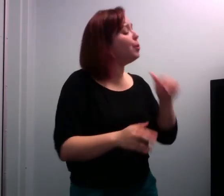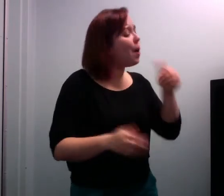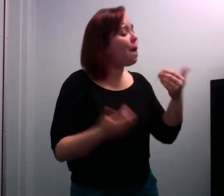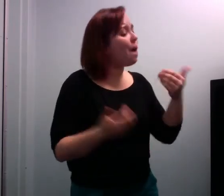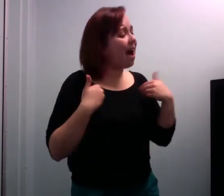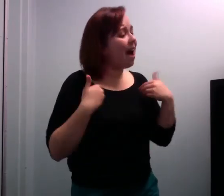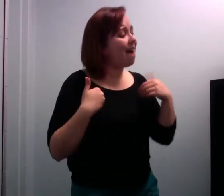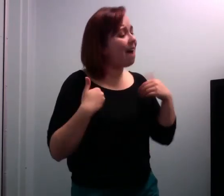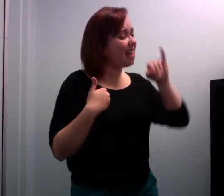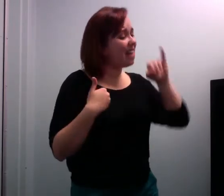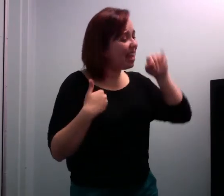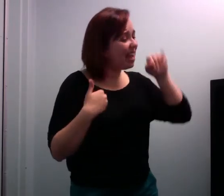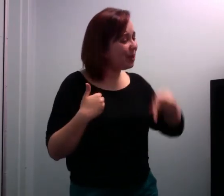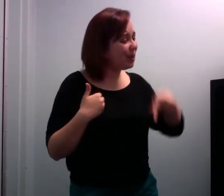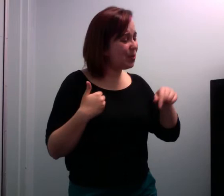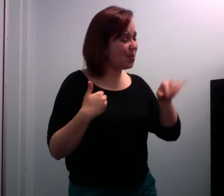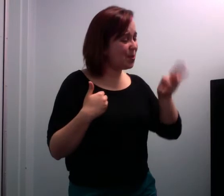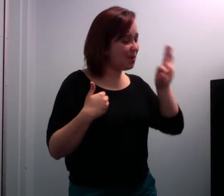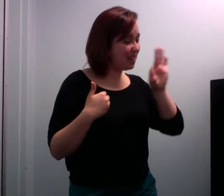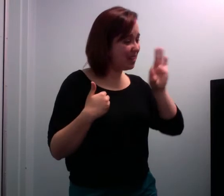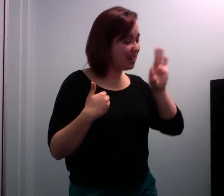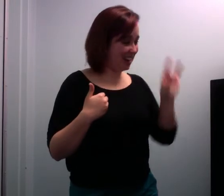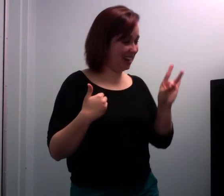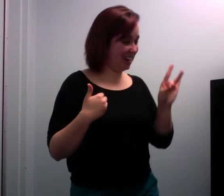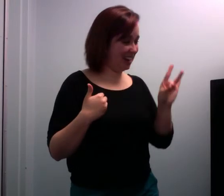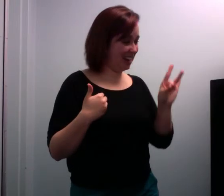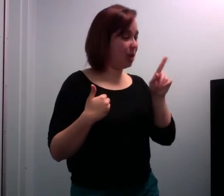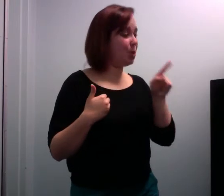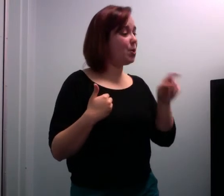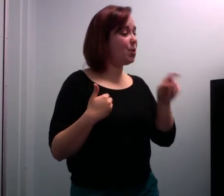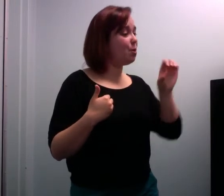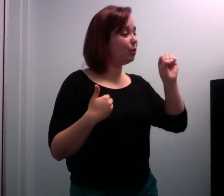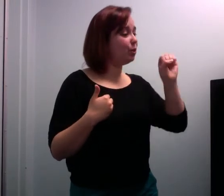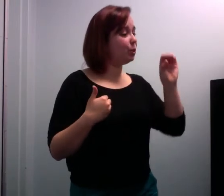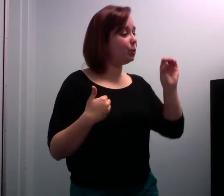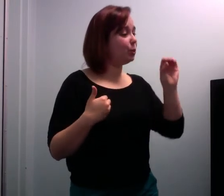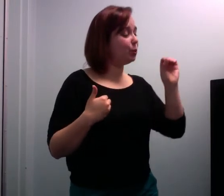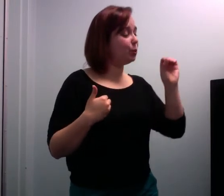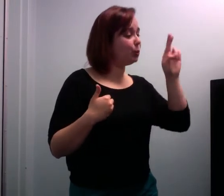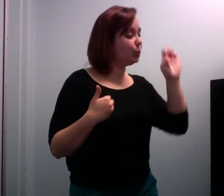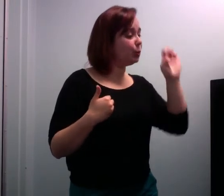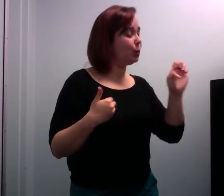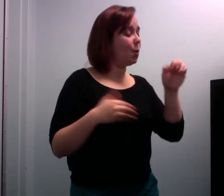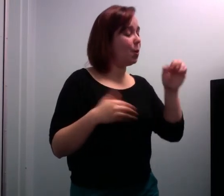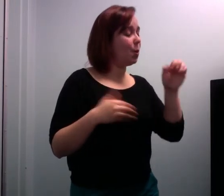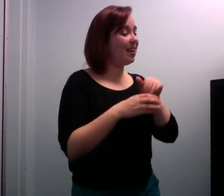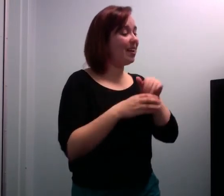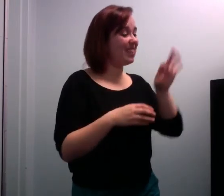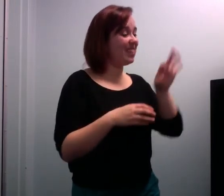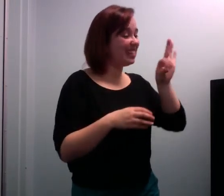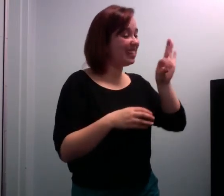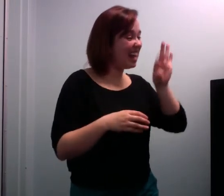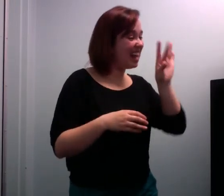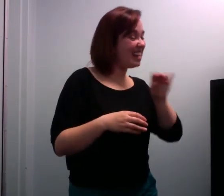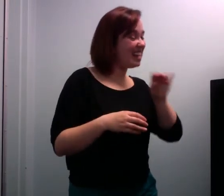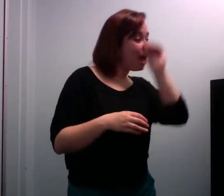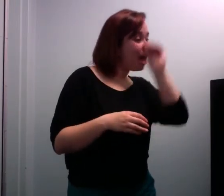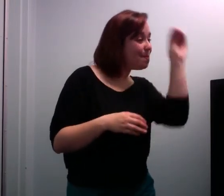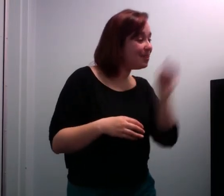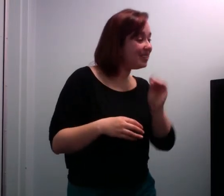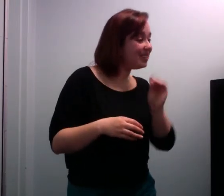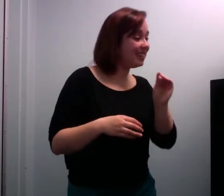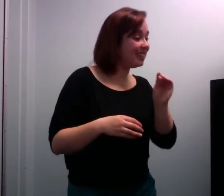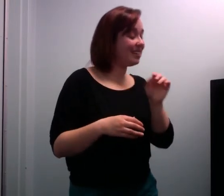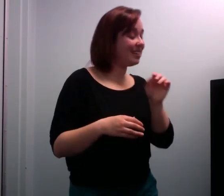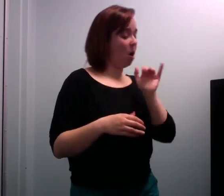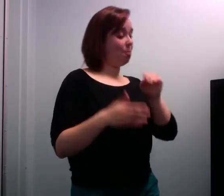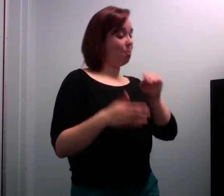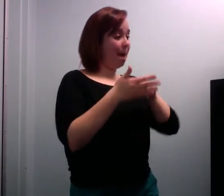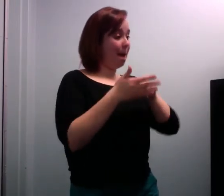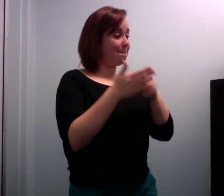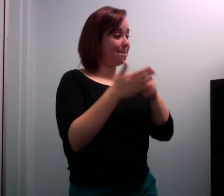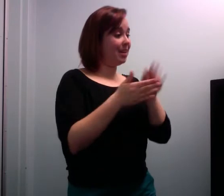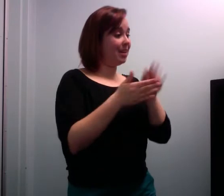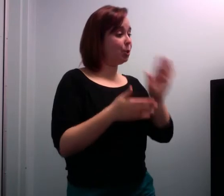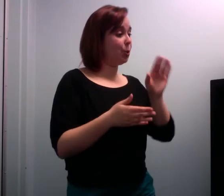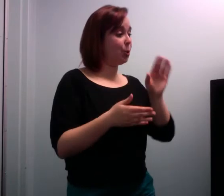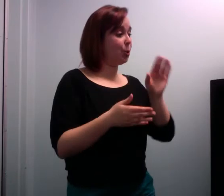98. You scored in the 98th percentile. That means that your score was equal to or better